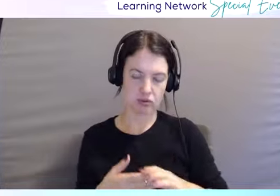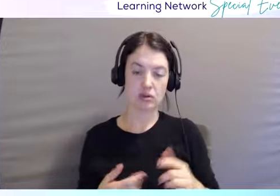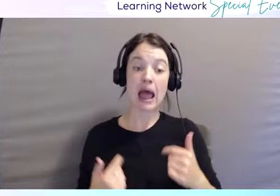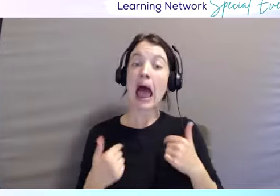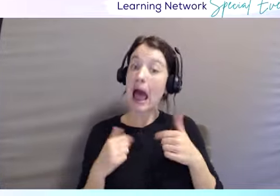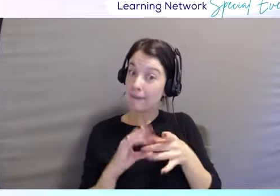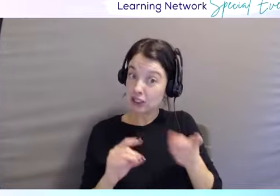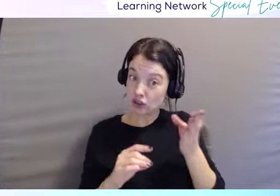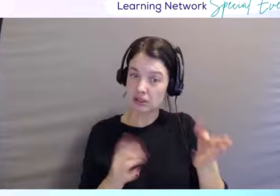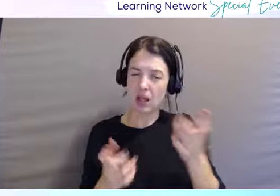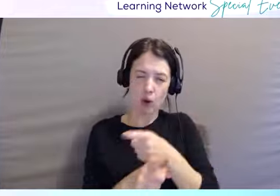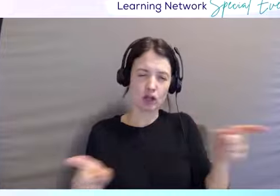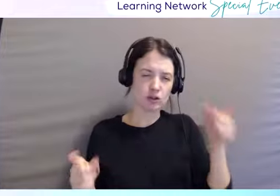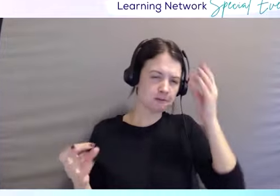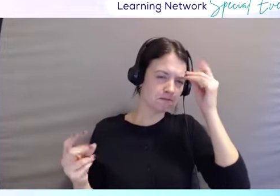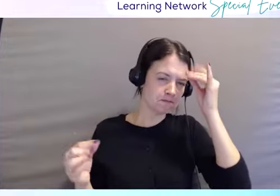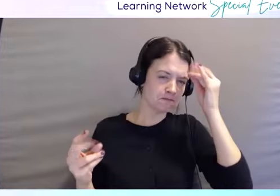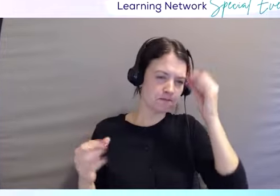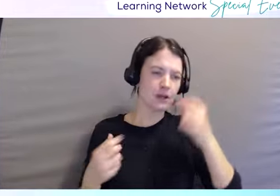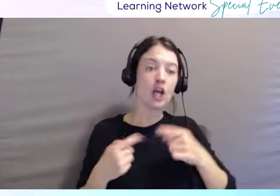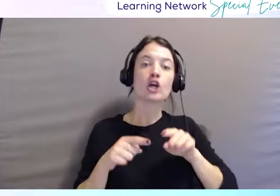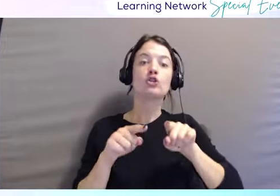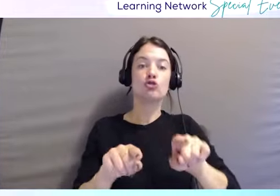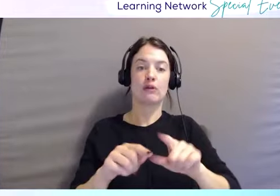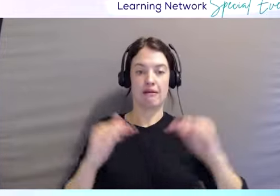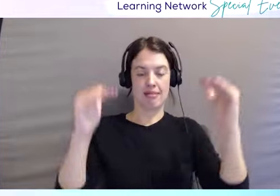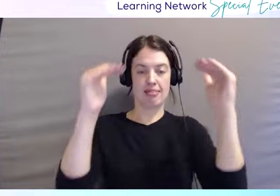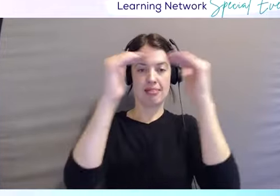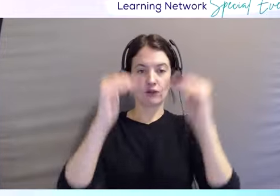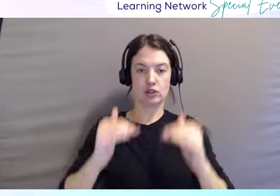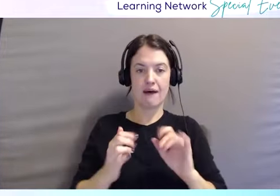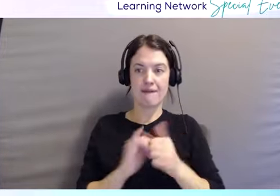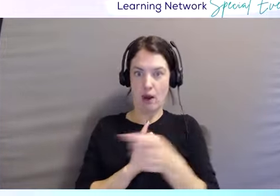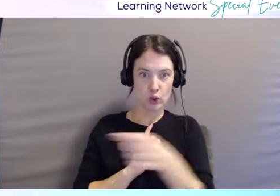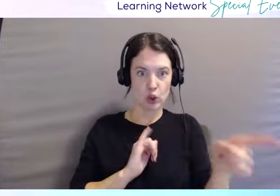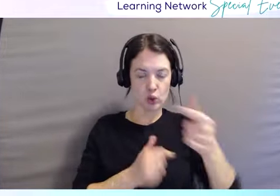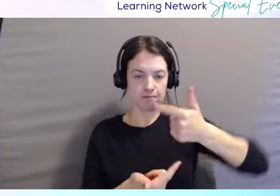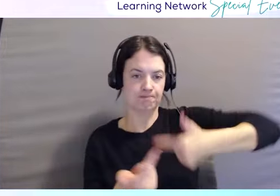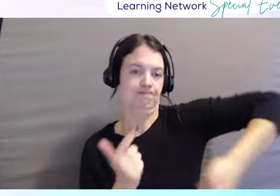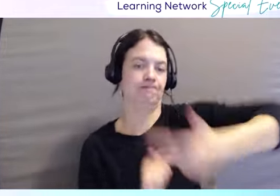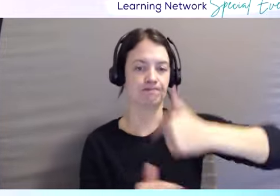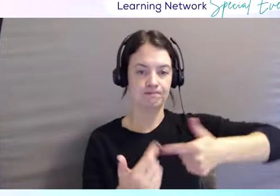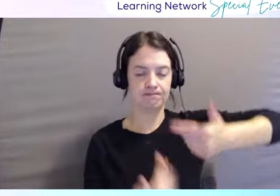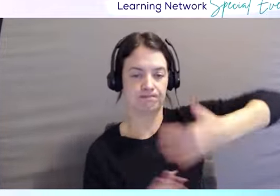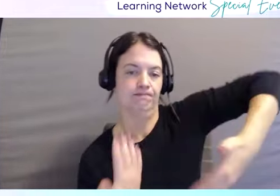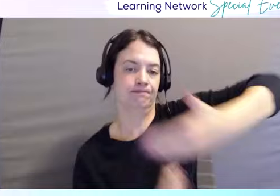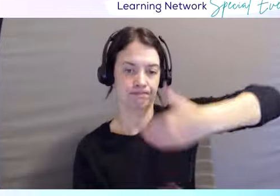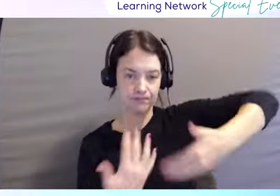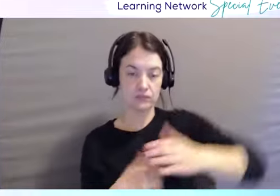about this as we work through these levels of interaction. So this will be our last